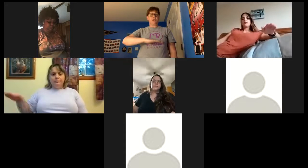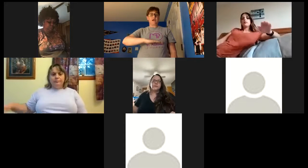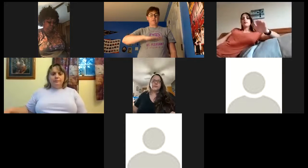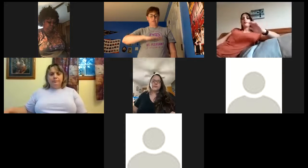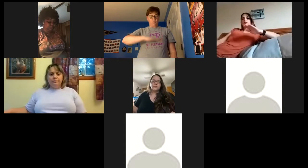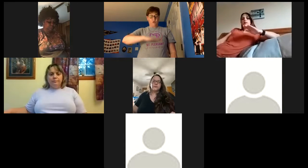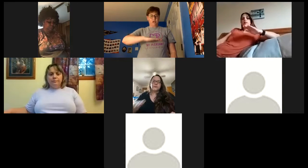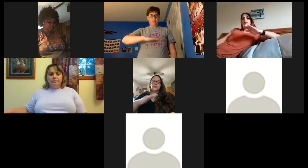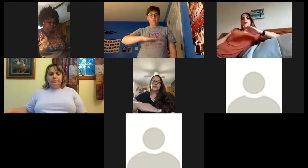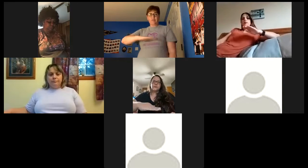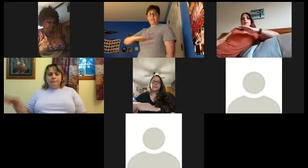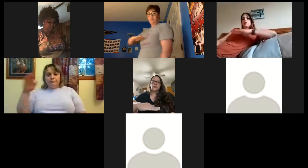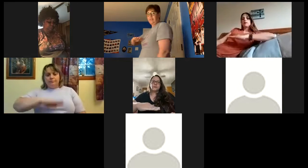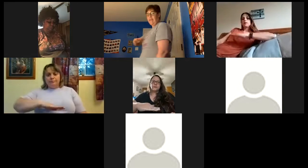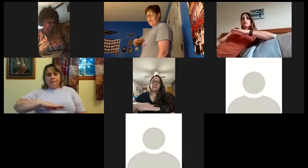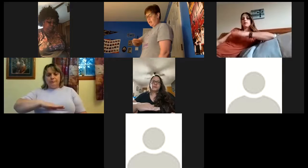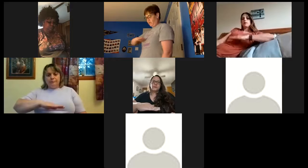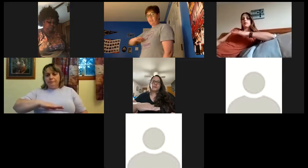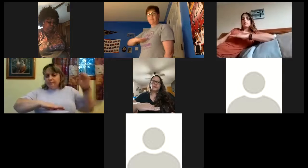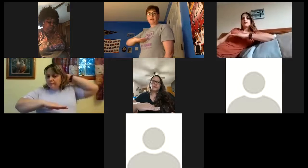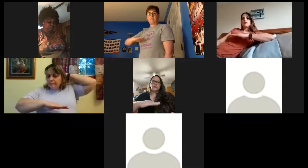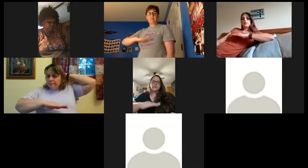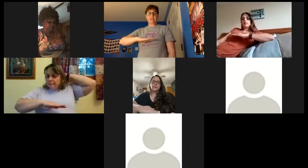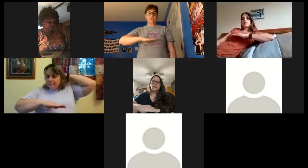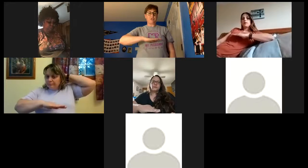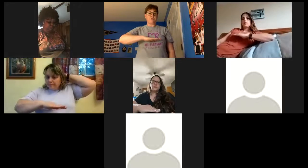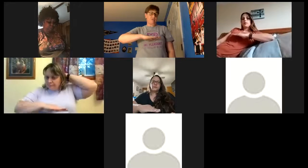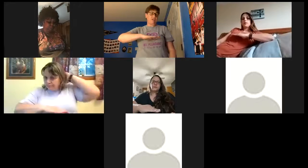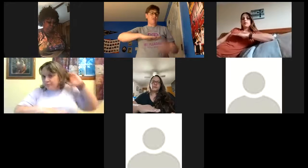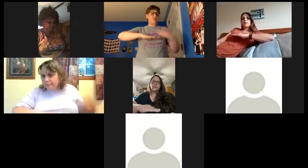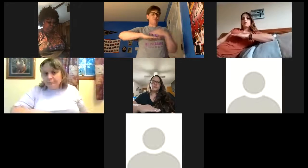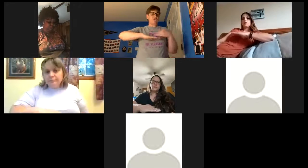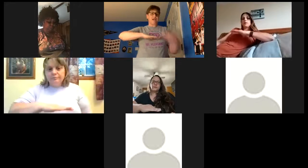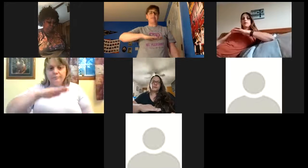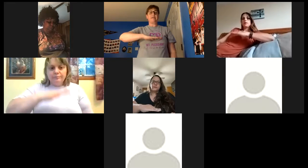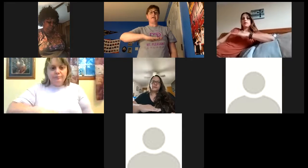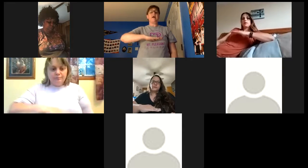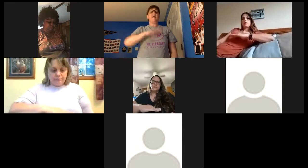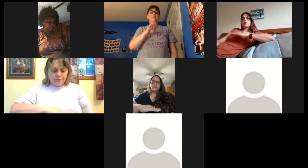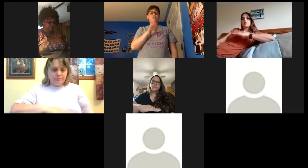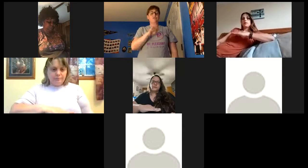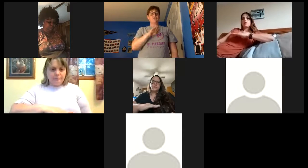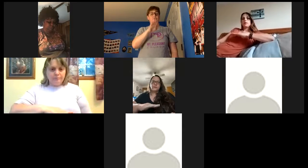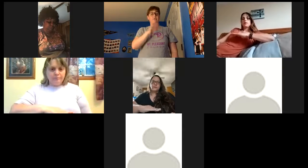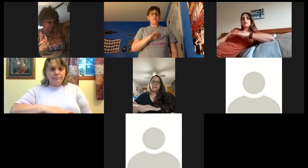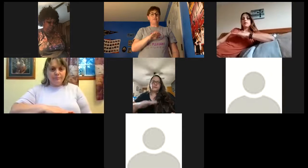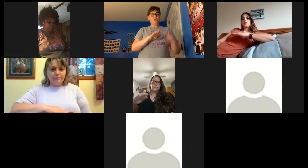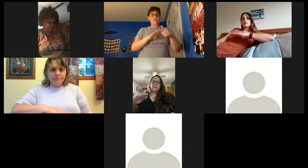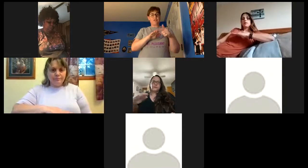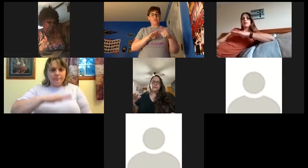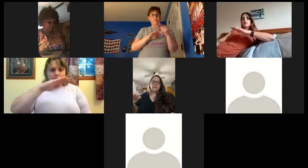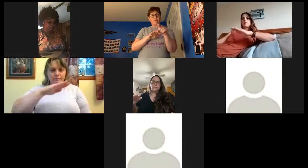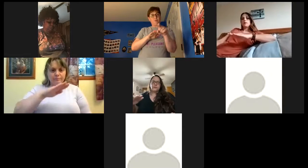So child is one with the thumb touching your, near your chest. But children,